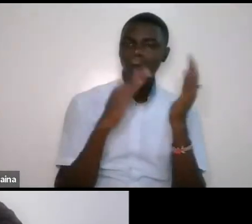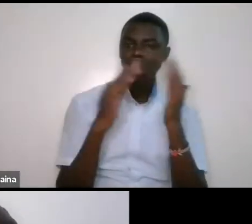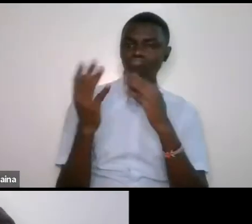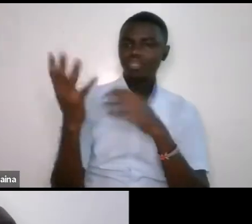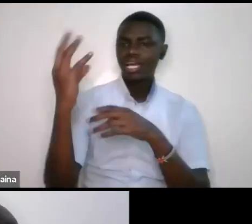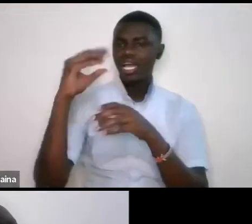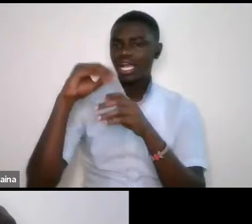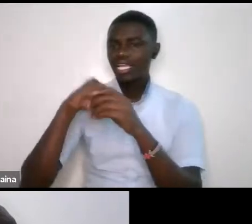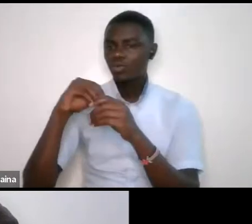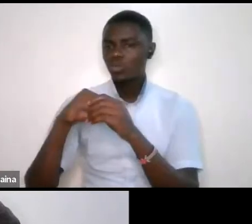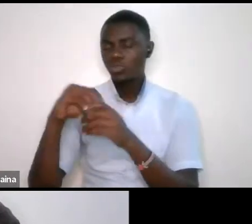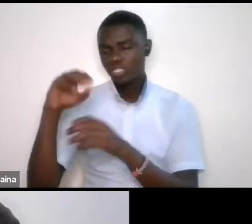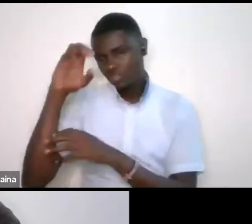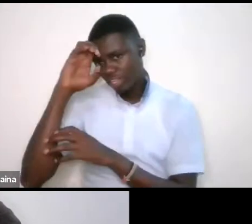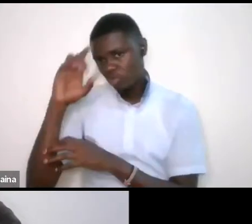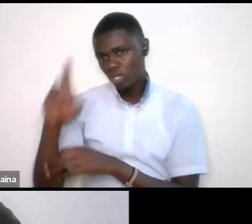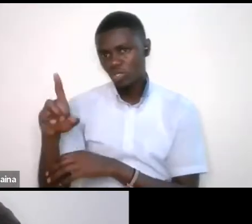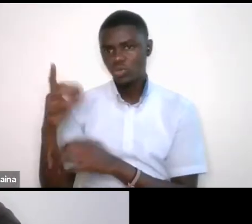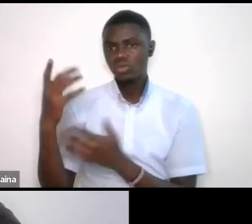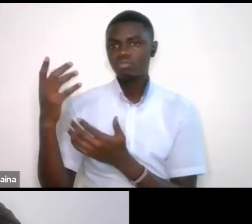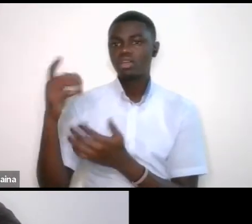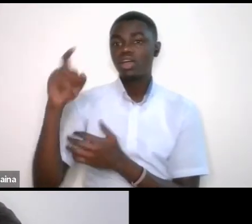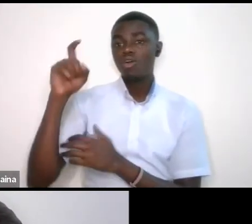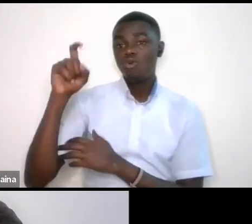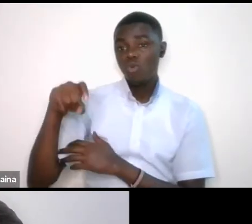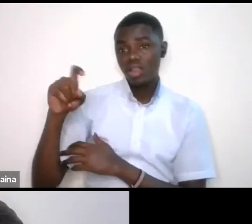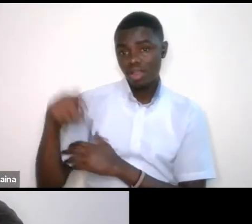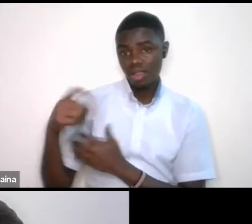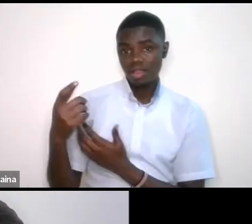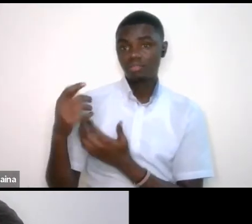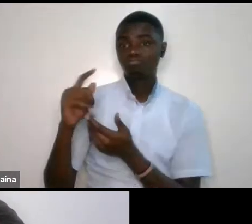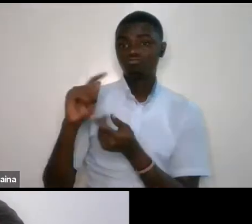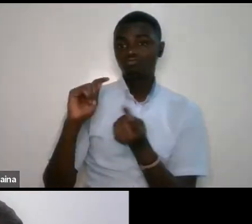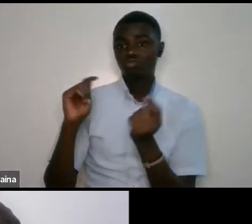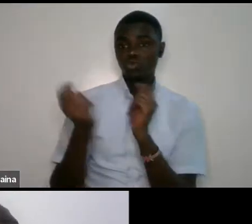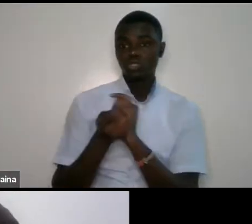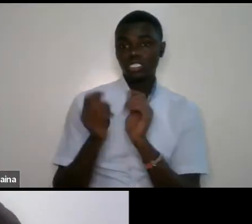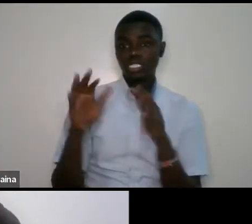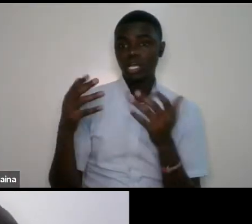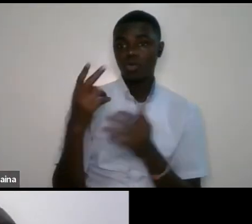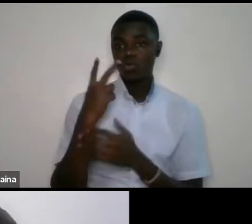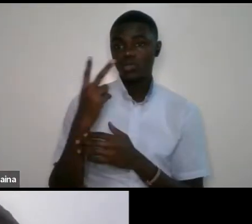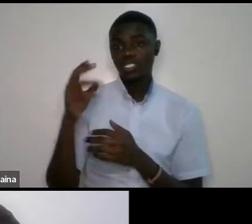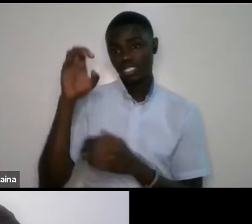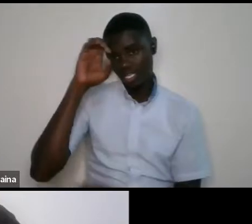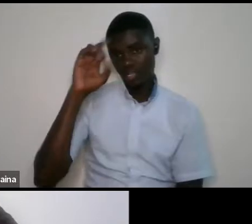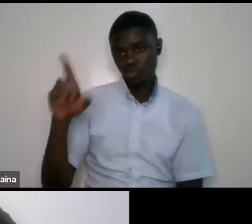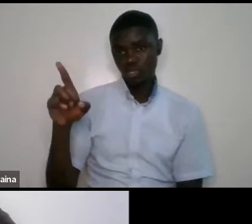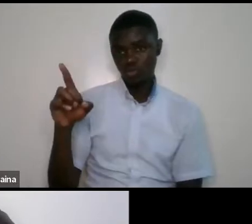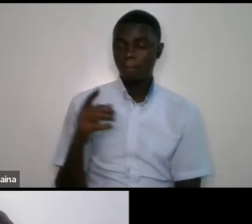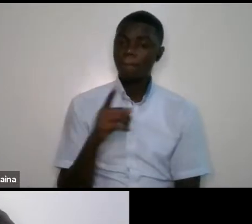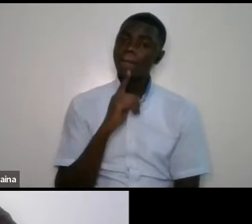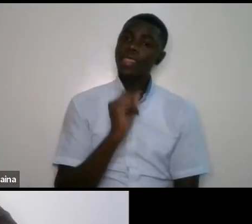education. We need to change the way we see education. And so